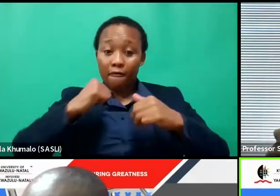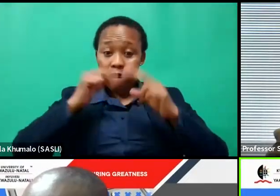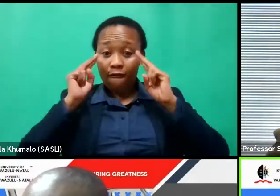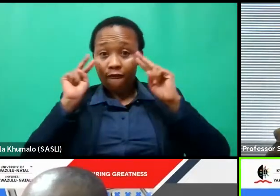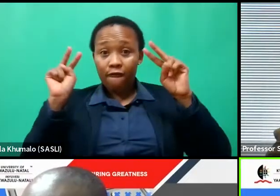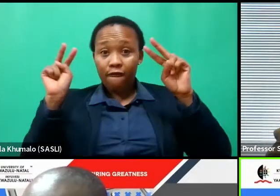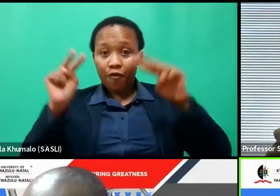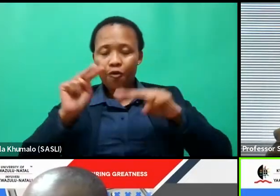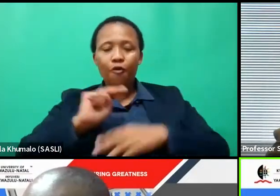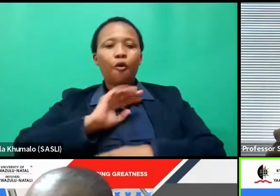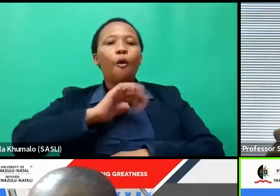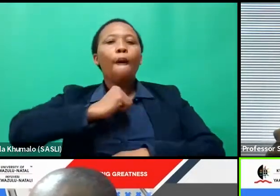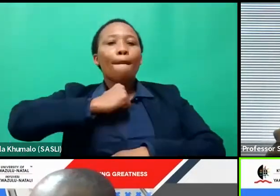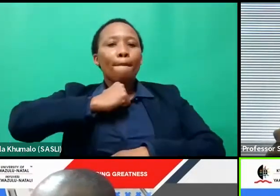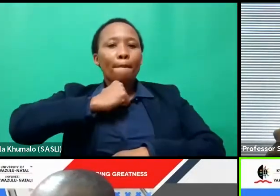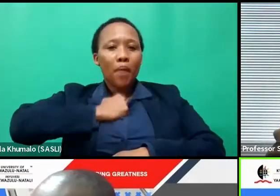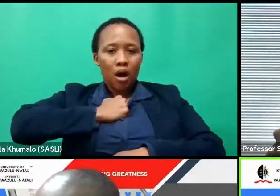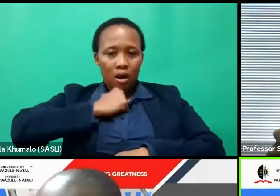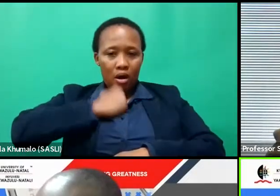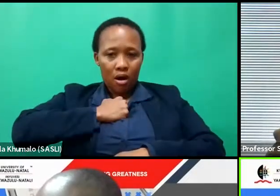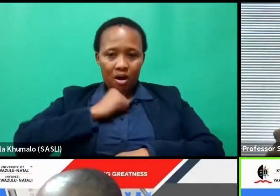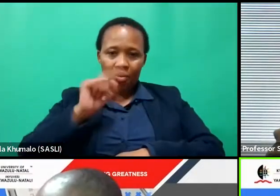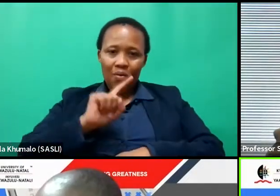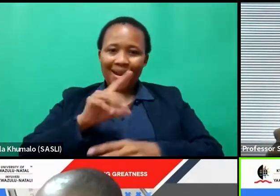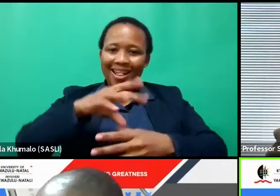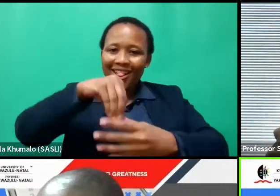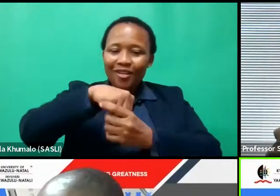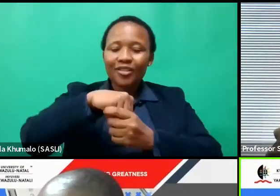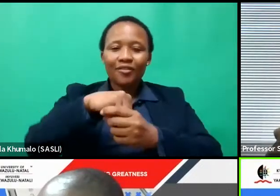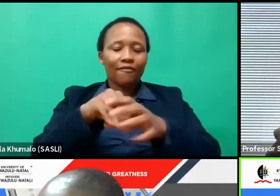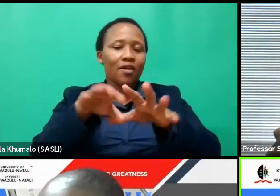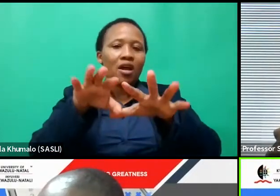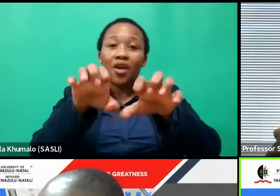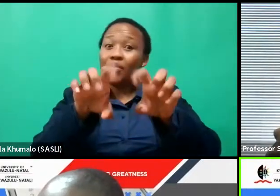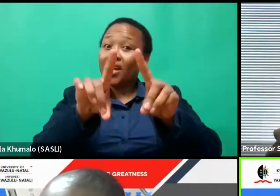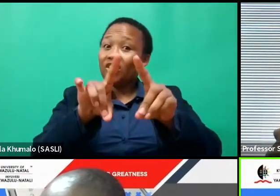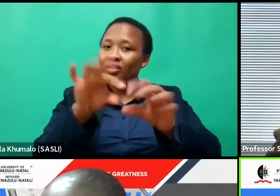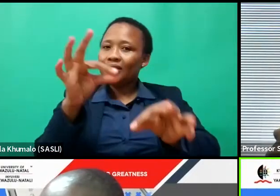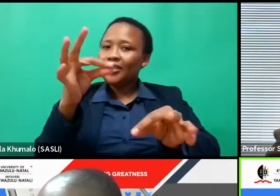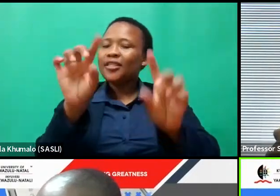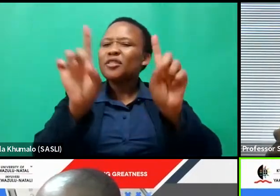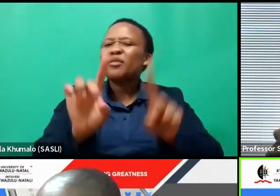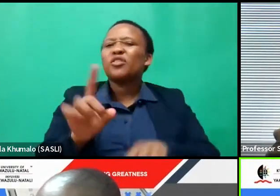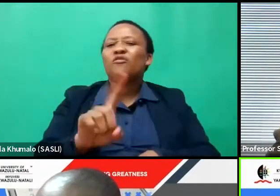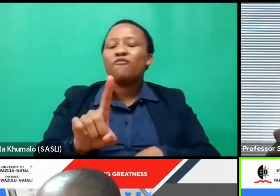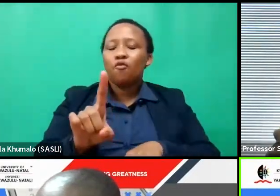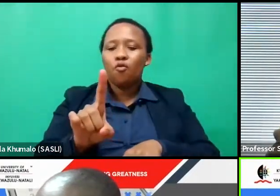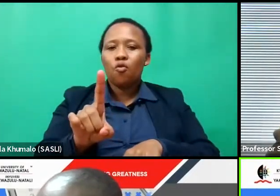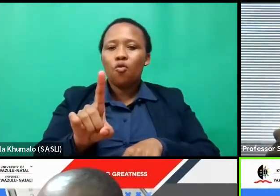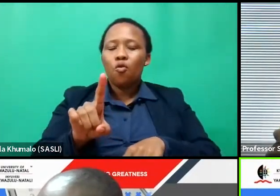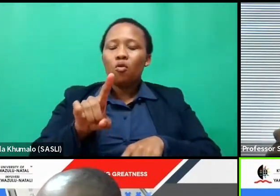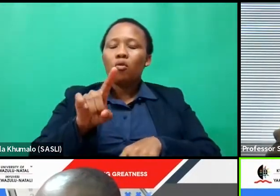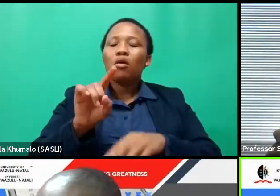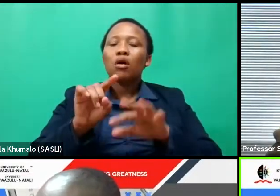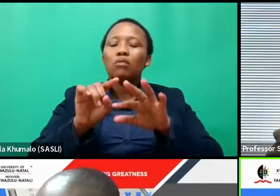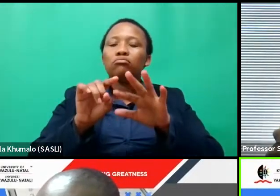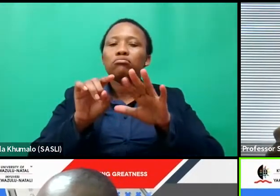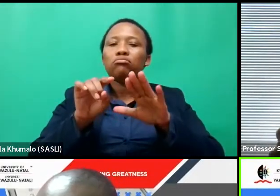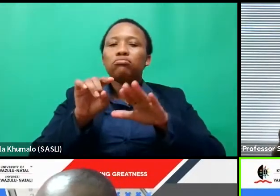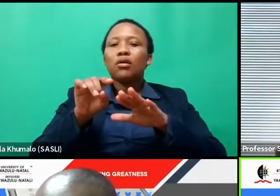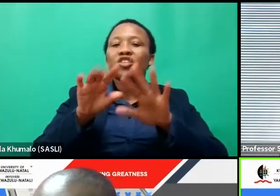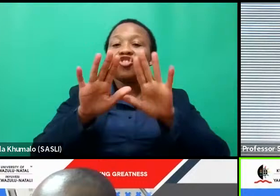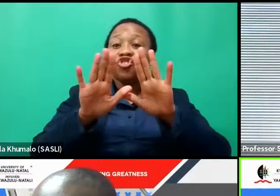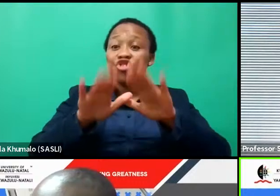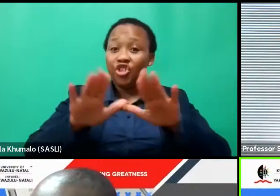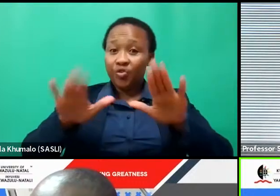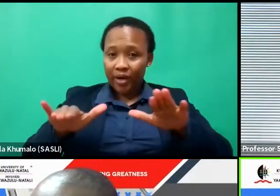education should be about, especially in the area of education of children with profound disabilities.